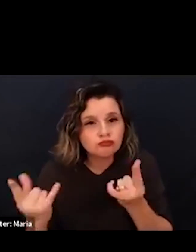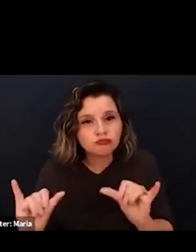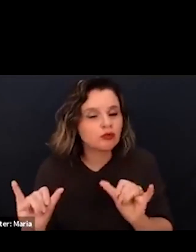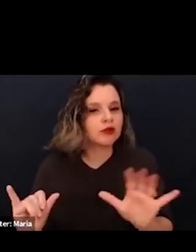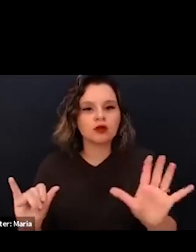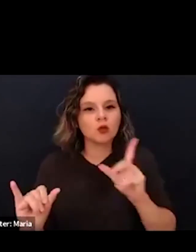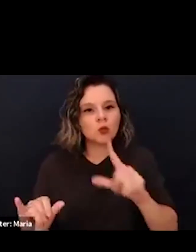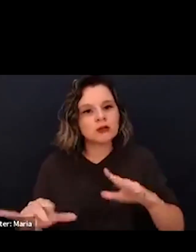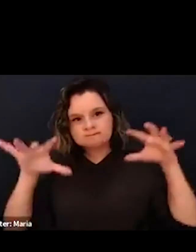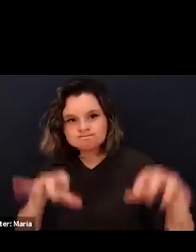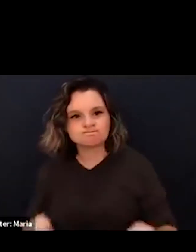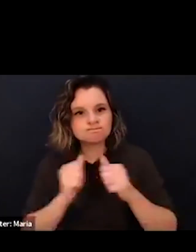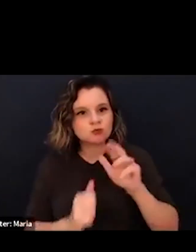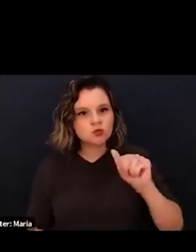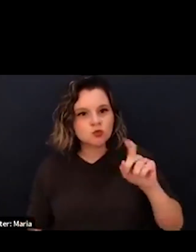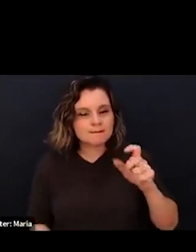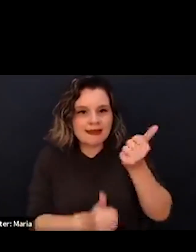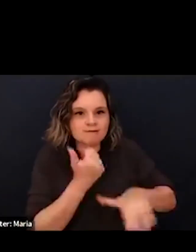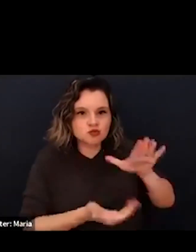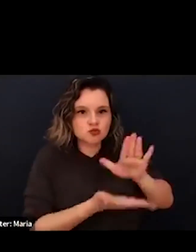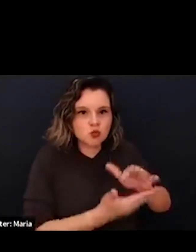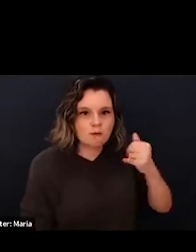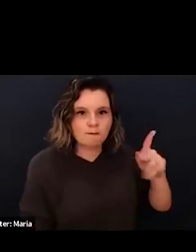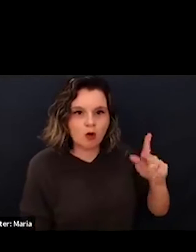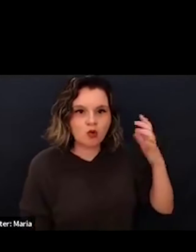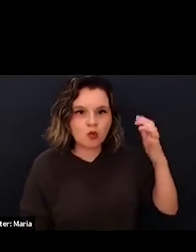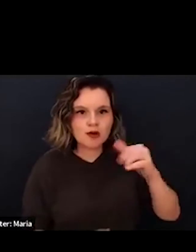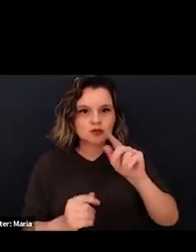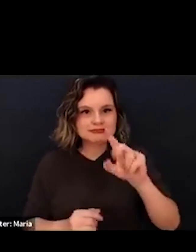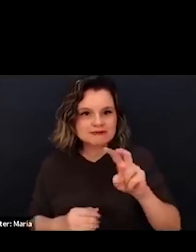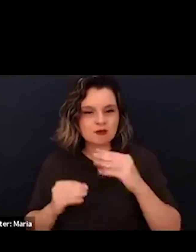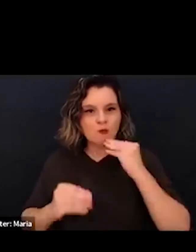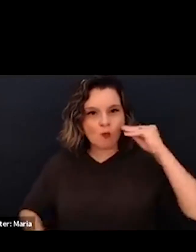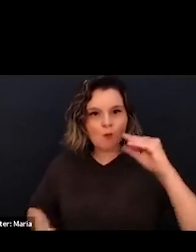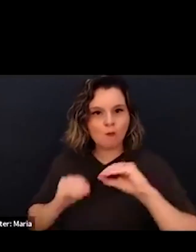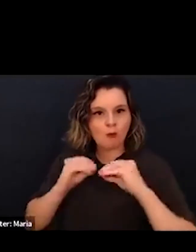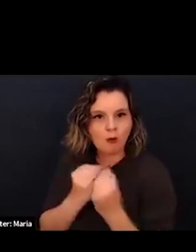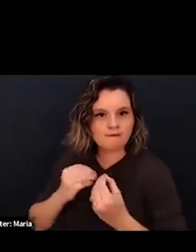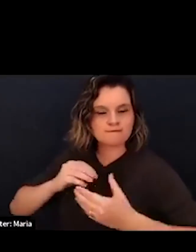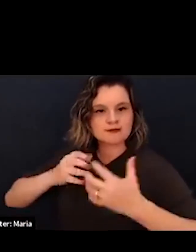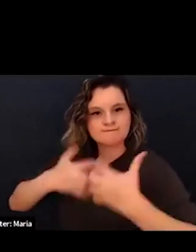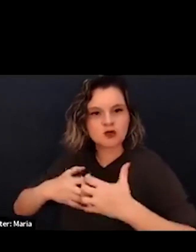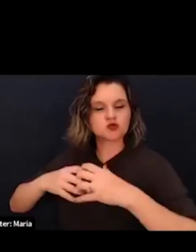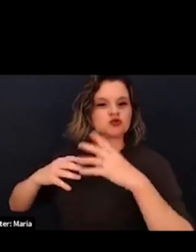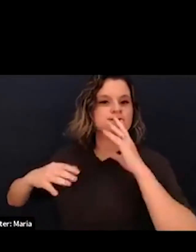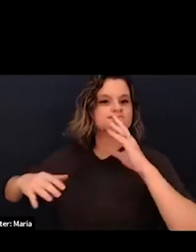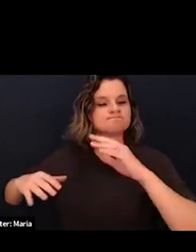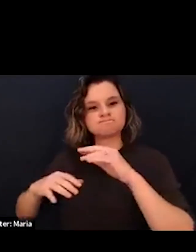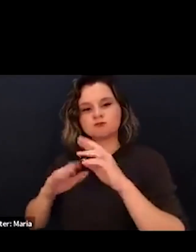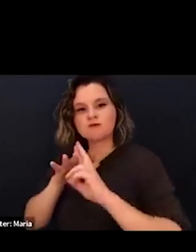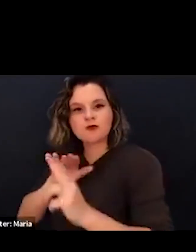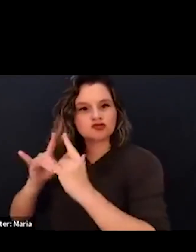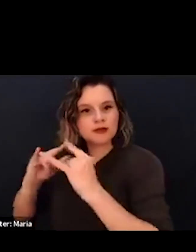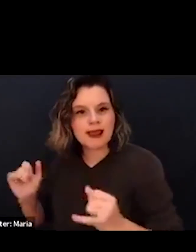to occupy rape in every school, park, radio, TV station, household, office, factory, refugee camp, military base, back